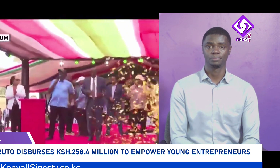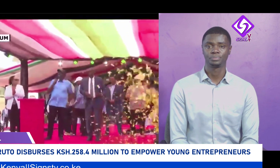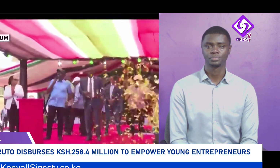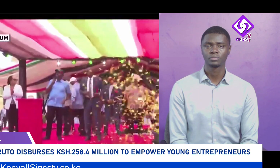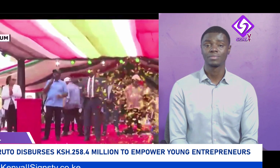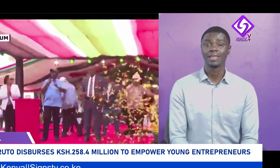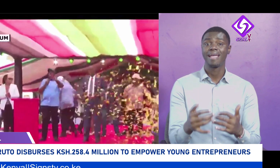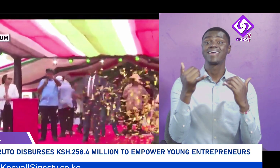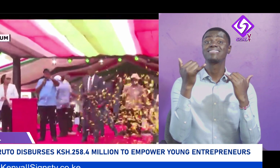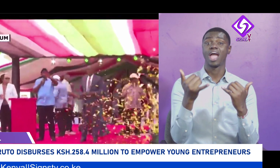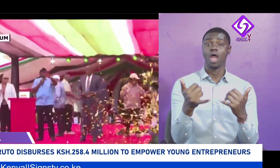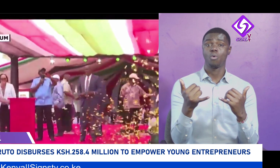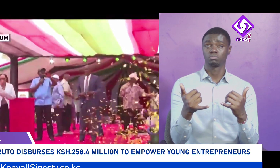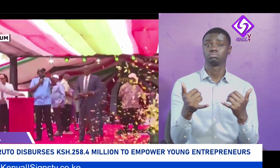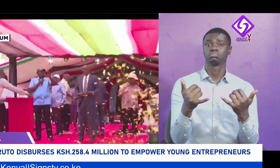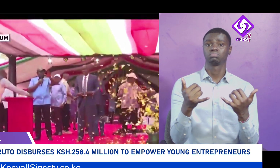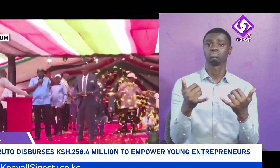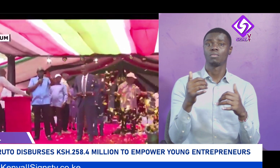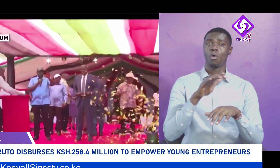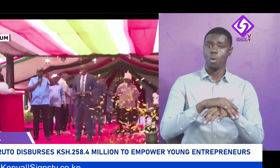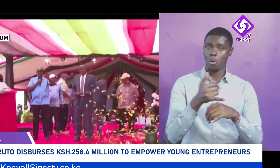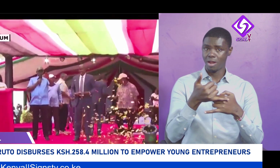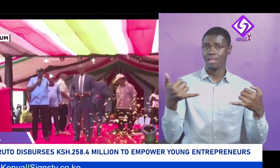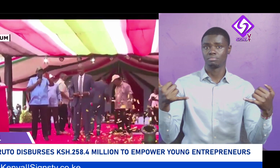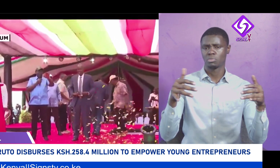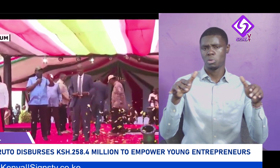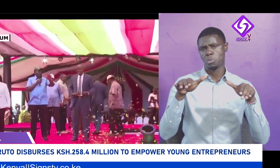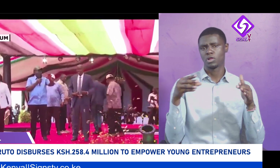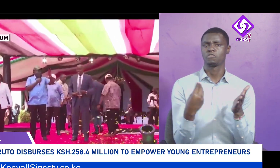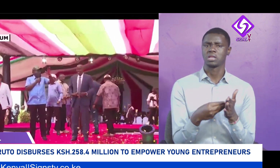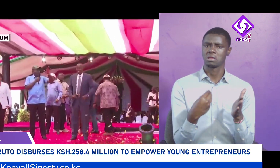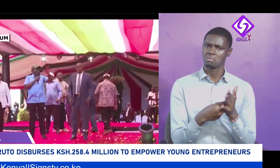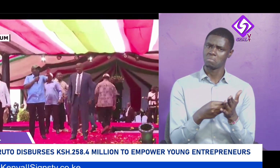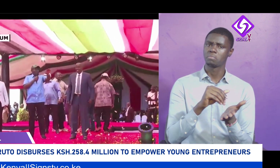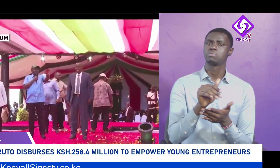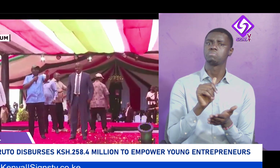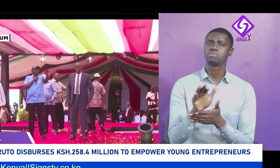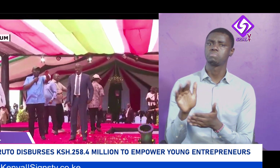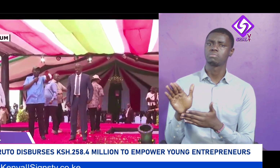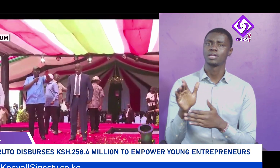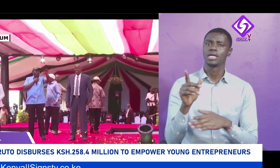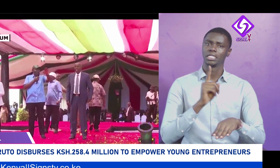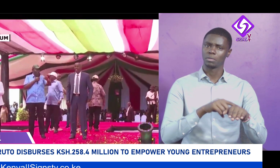Sasa hapo kwa mtandao, sasa ngojea pesa. Pesa inakuja hapo, na wakati tunangojea pesa ifike kwa simu